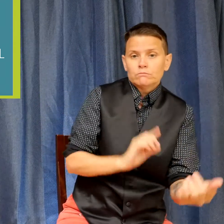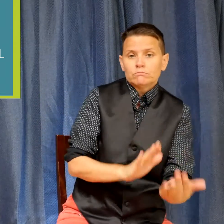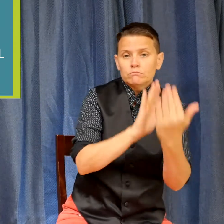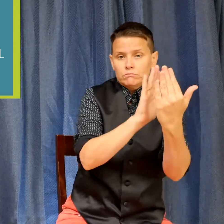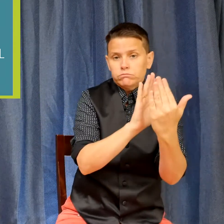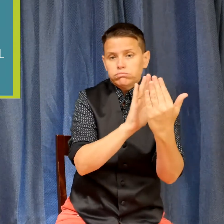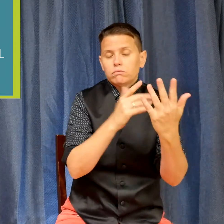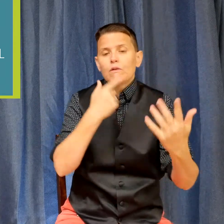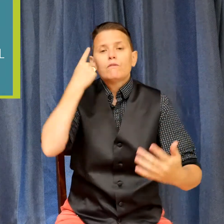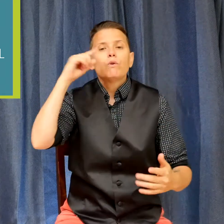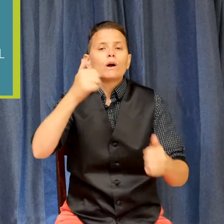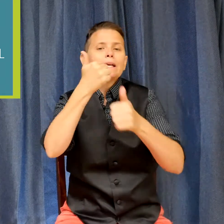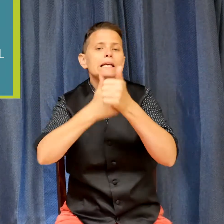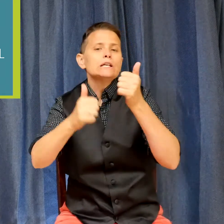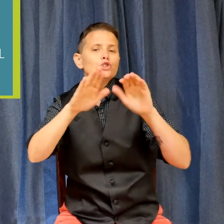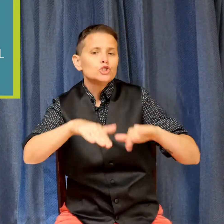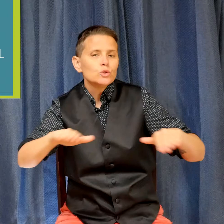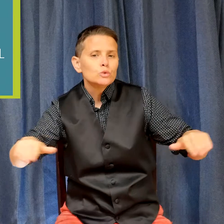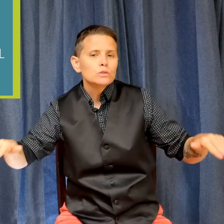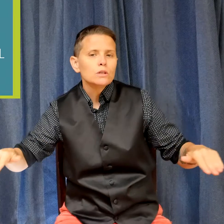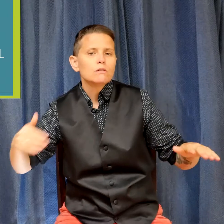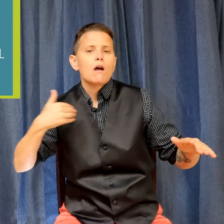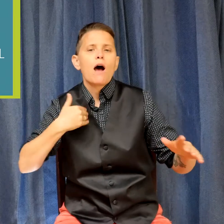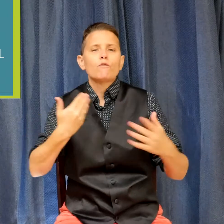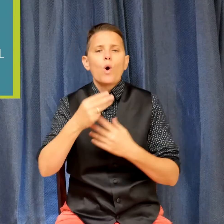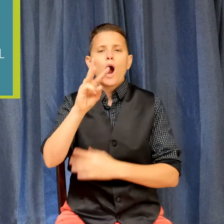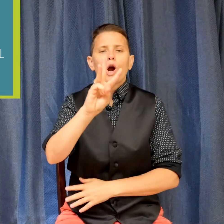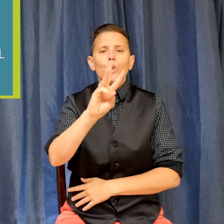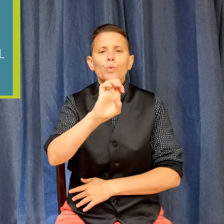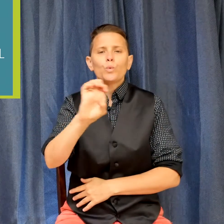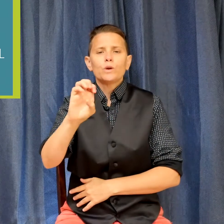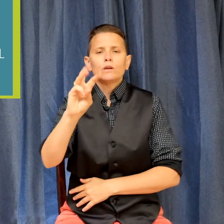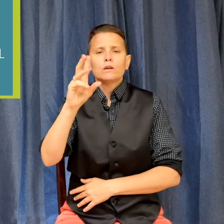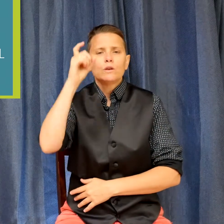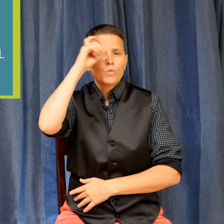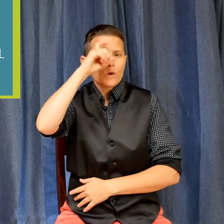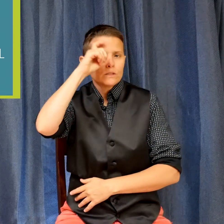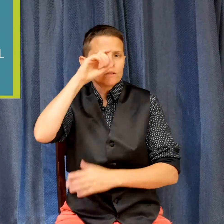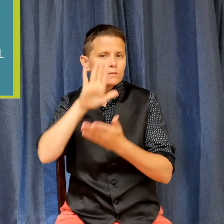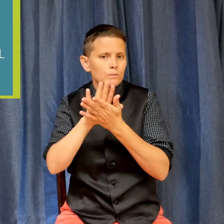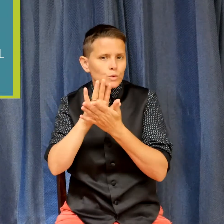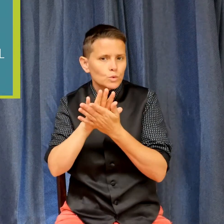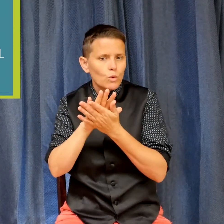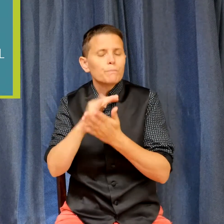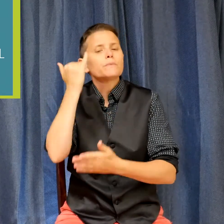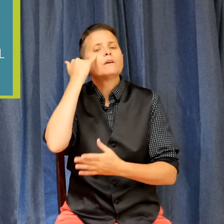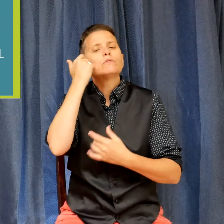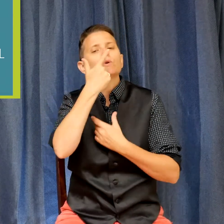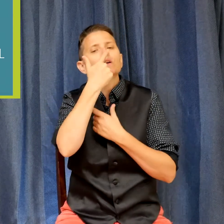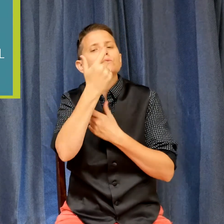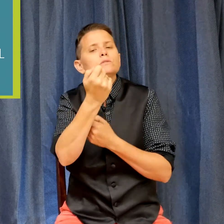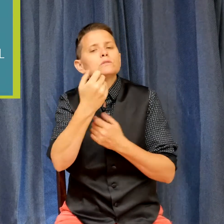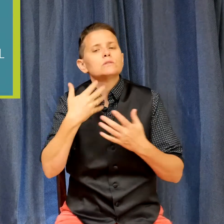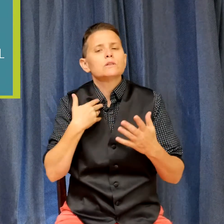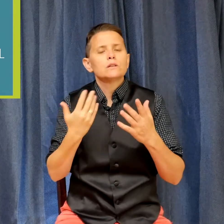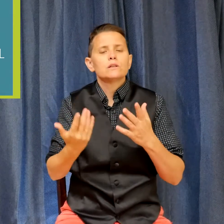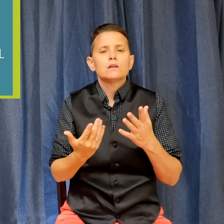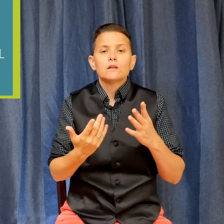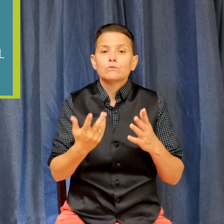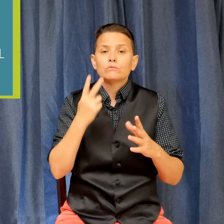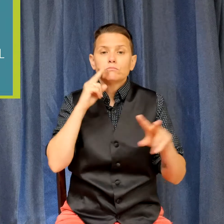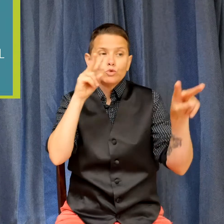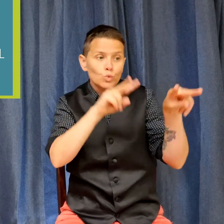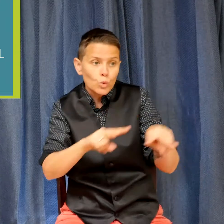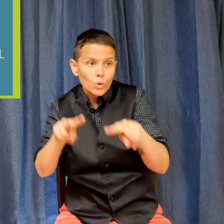that each child's needs are met in a loving, supportive spiritual environment. If you're interested in